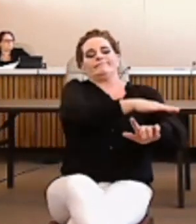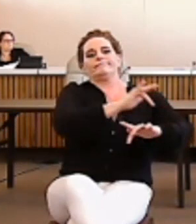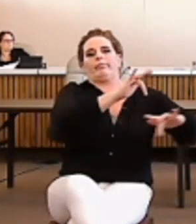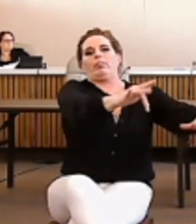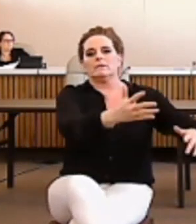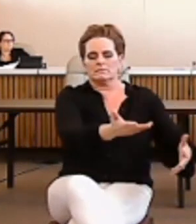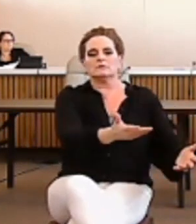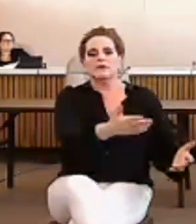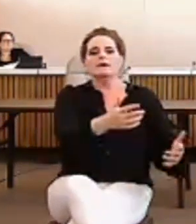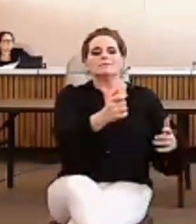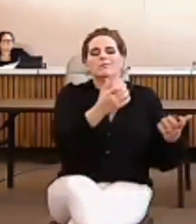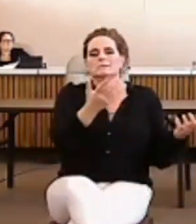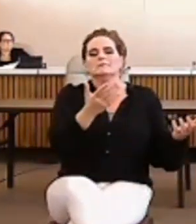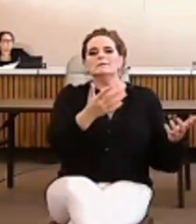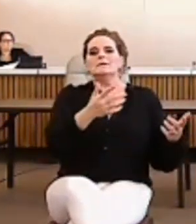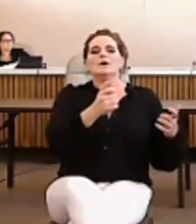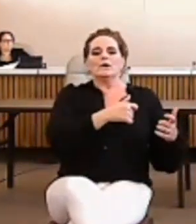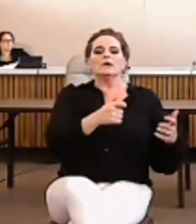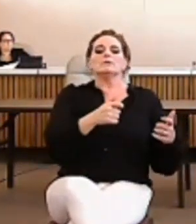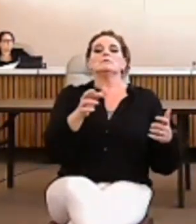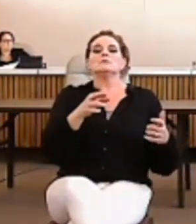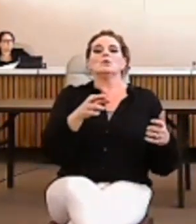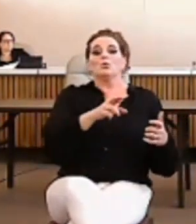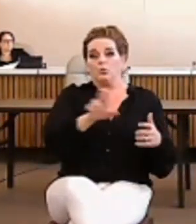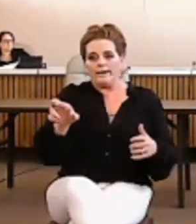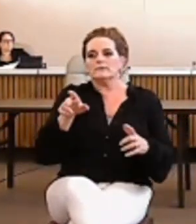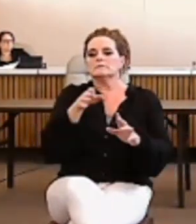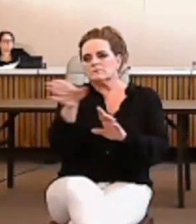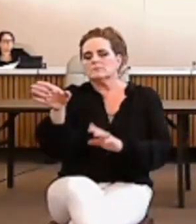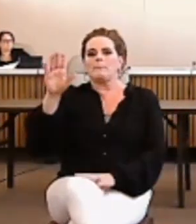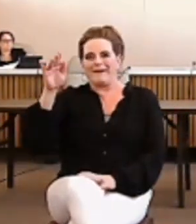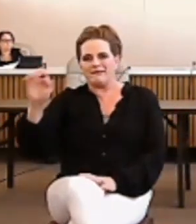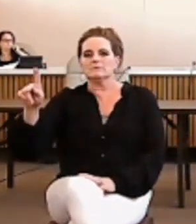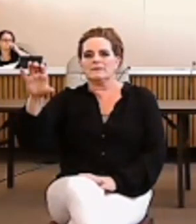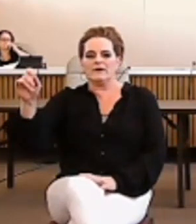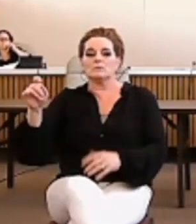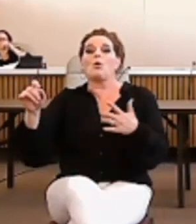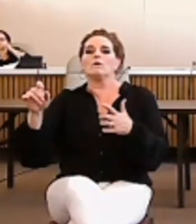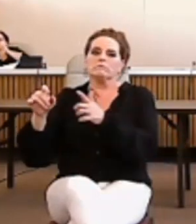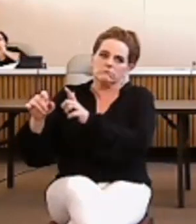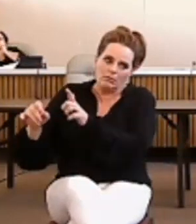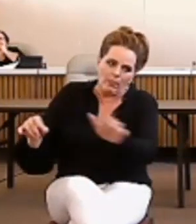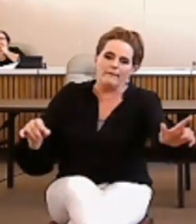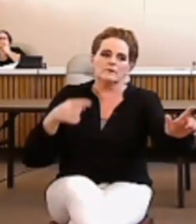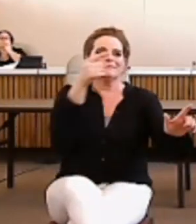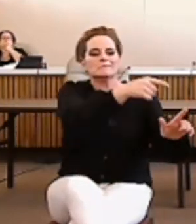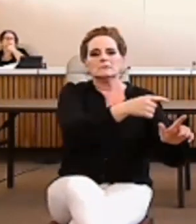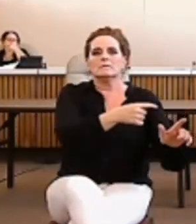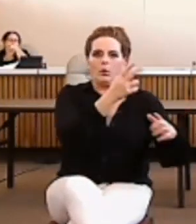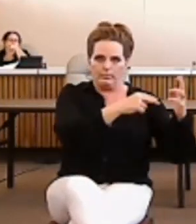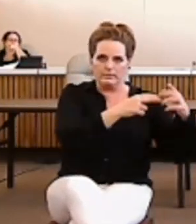come in, so basically you'll make a hard right to go to the bank or CVS, or you'll make a hard left to go to the